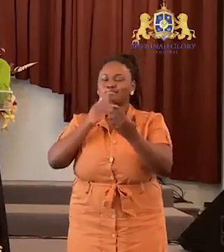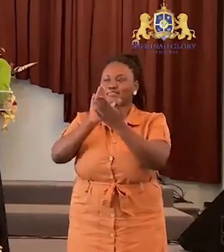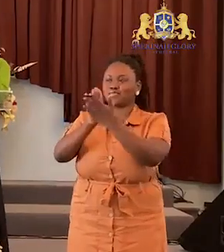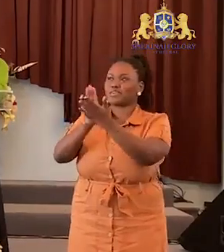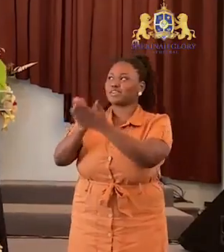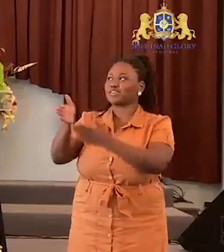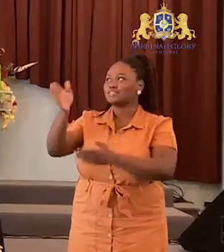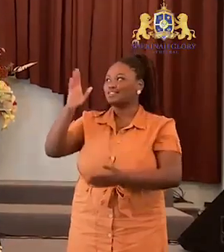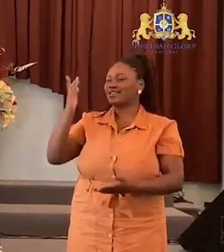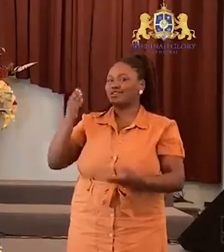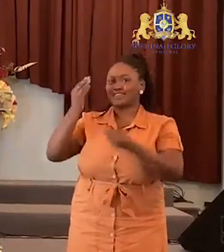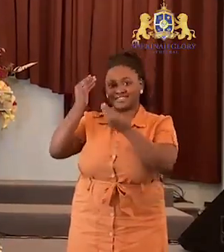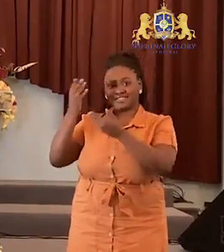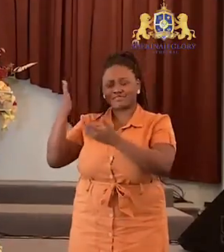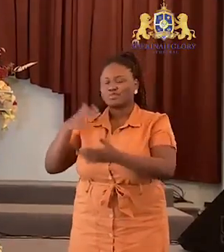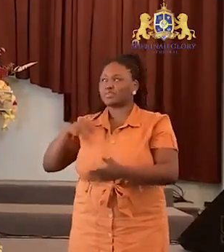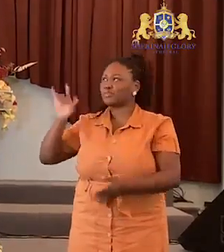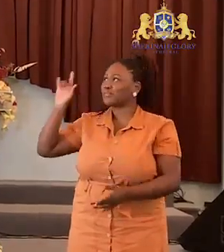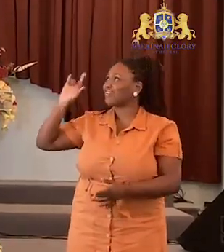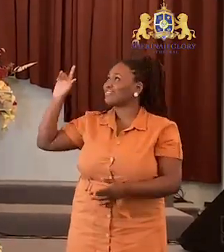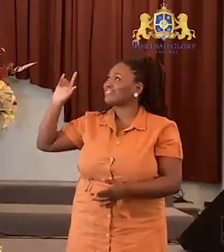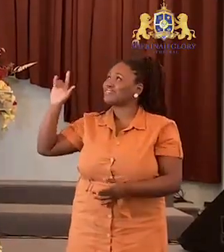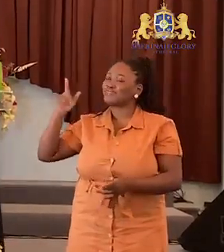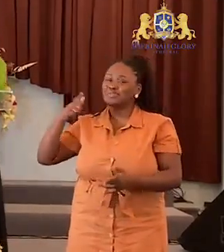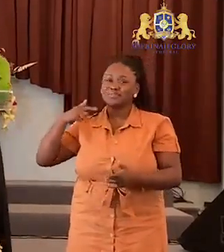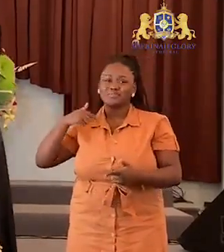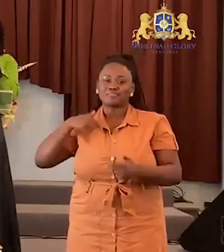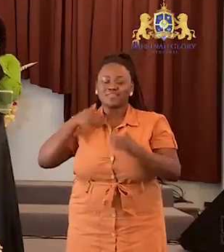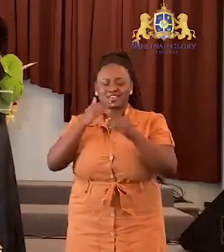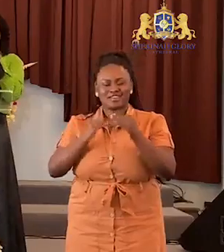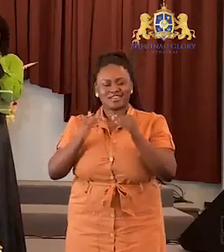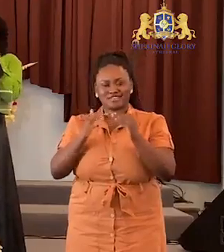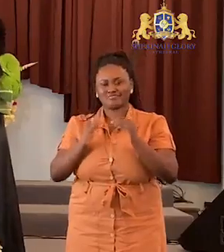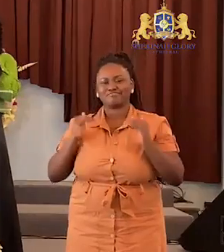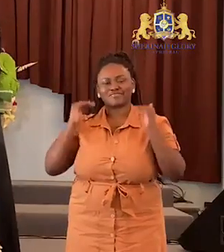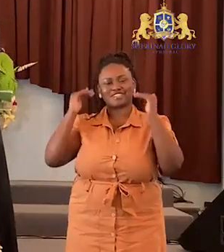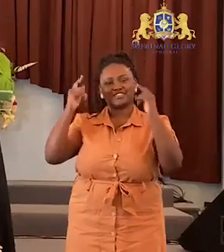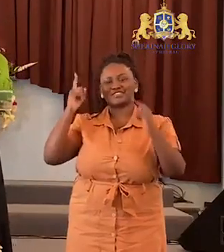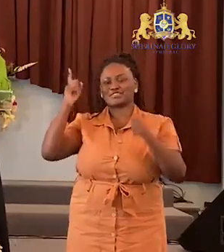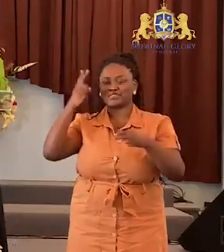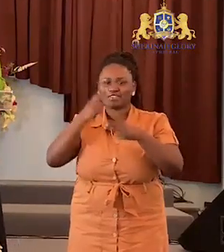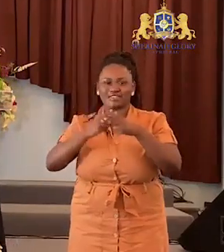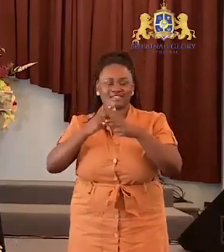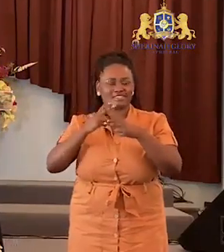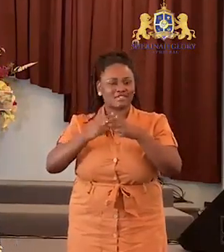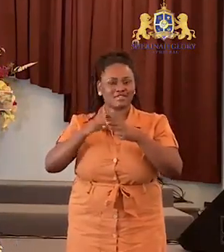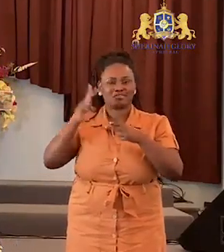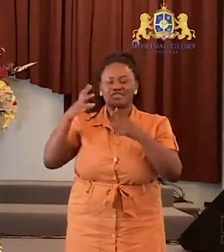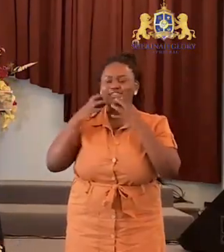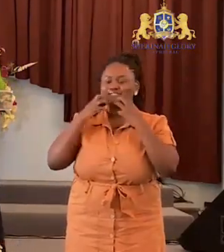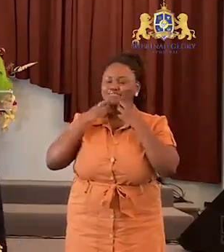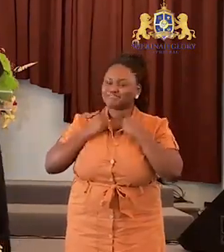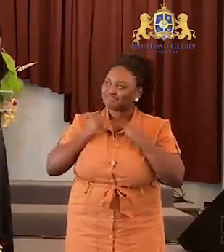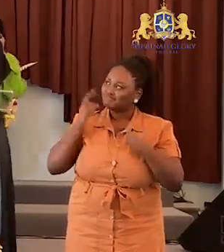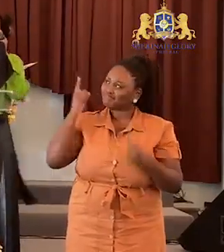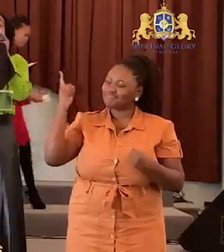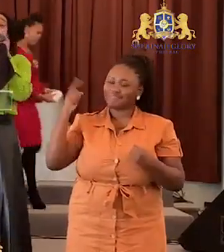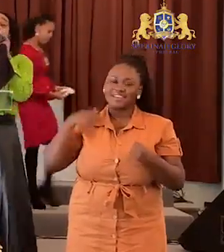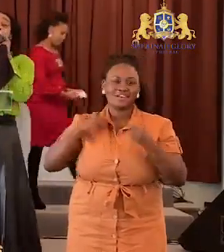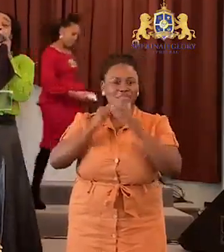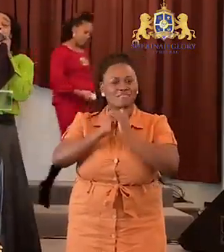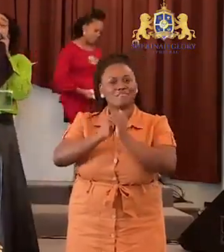I love you. God, I magnify you. Lord, I adore you. Father, I